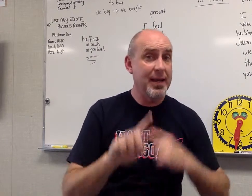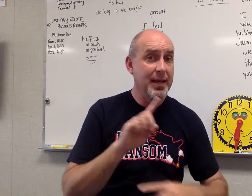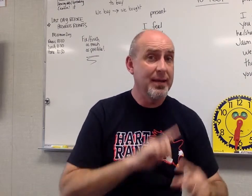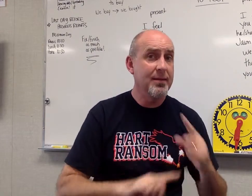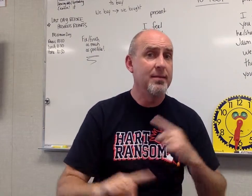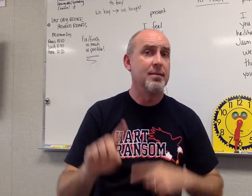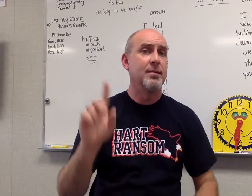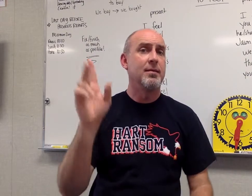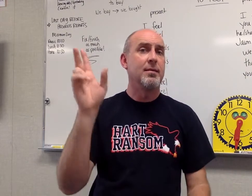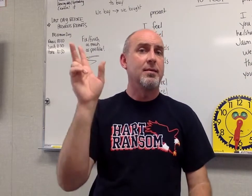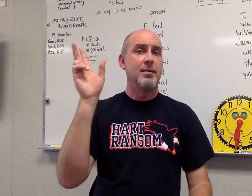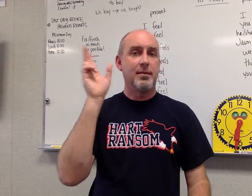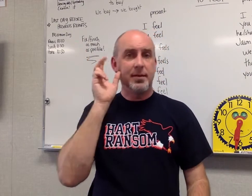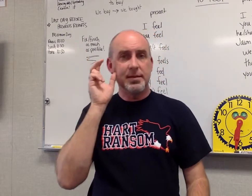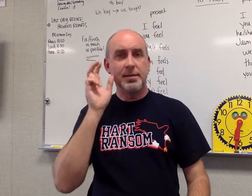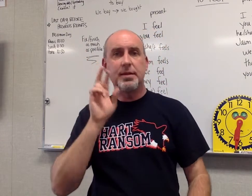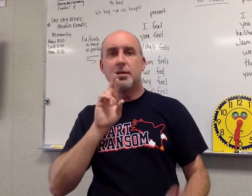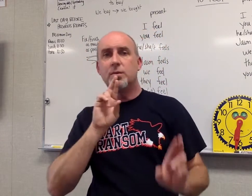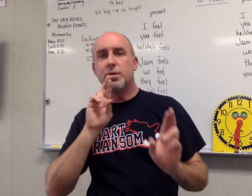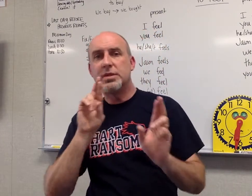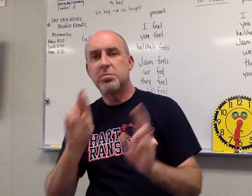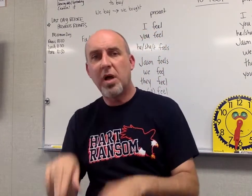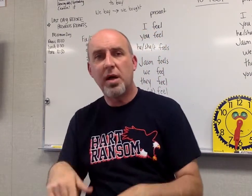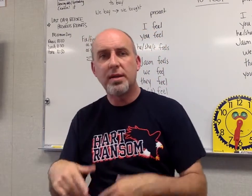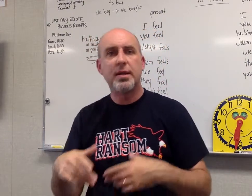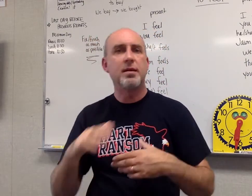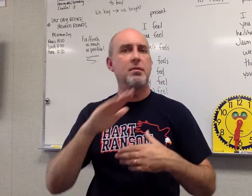signing, listening,